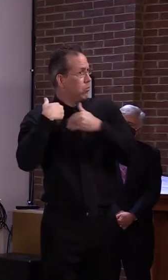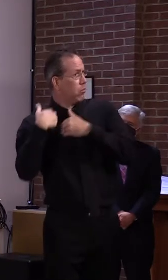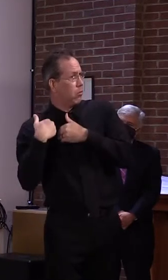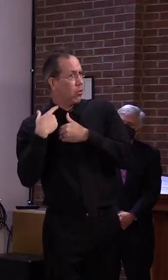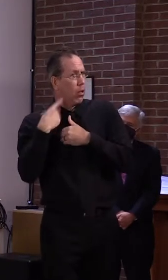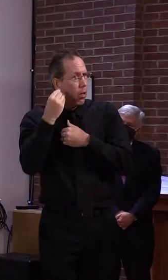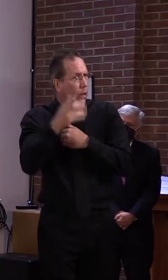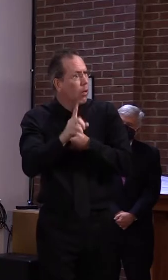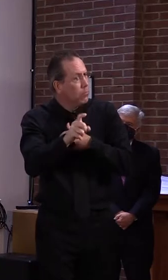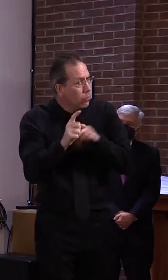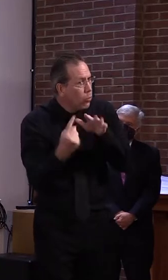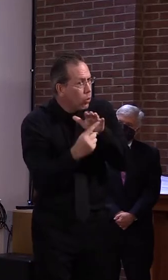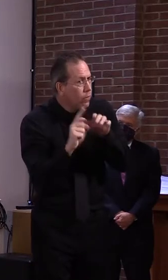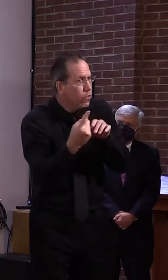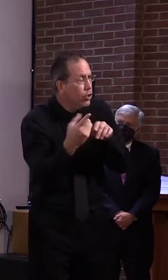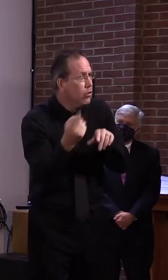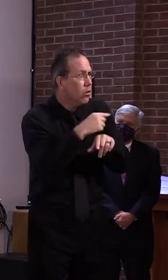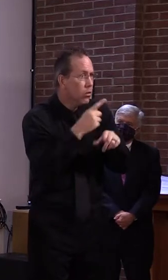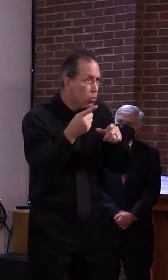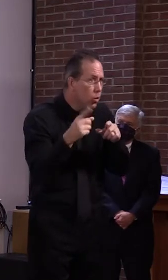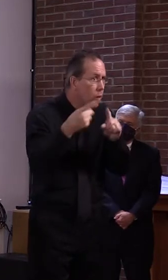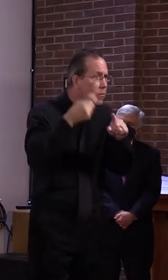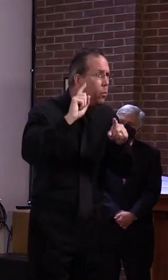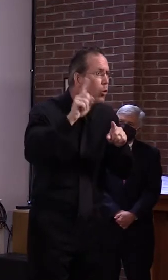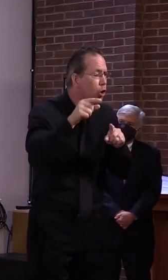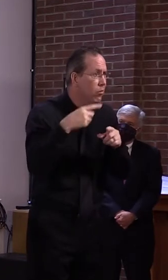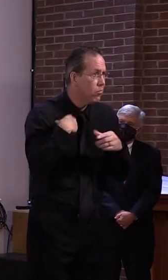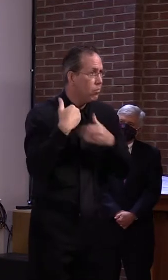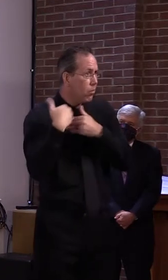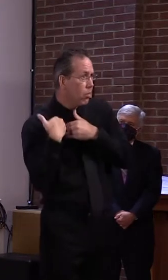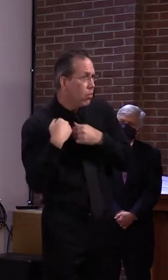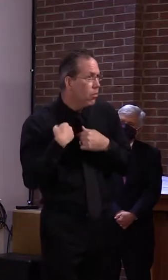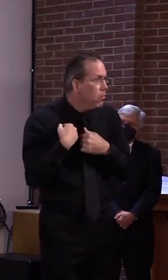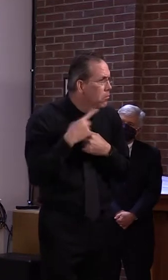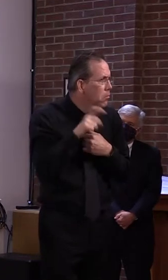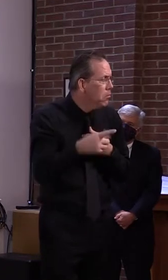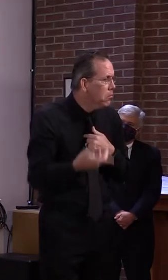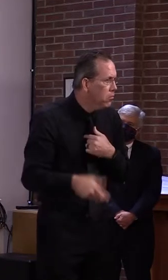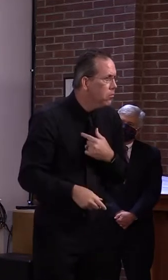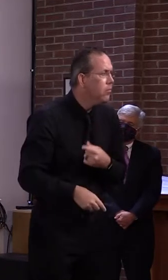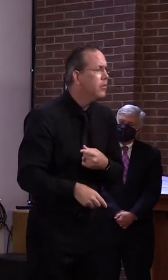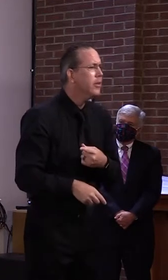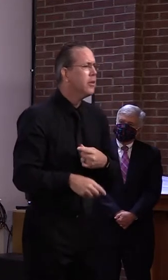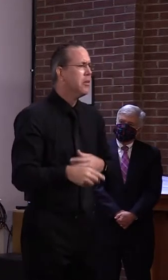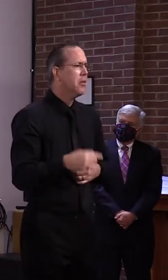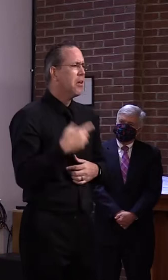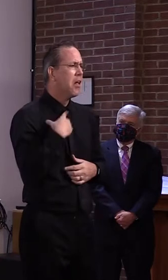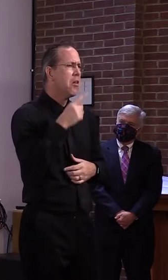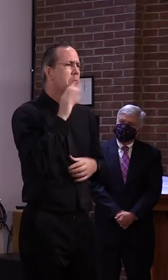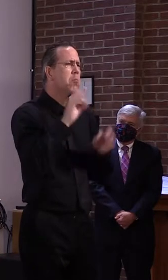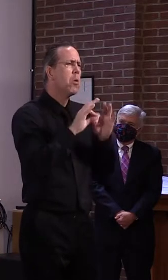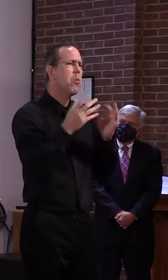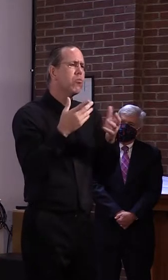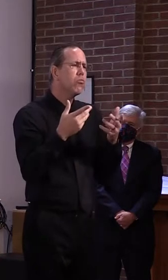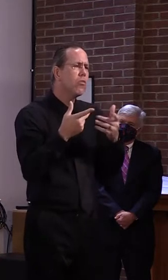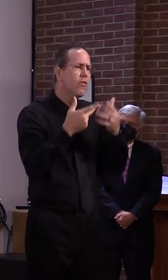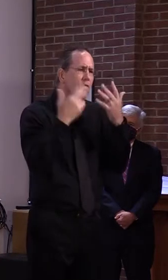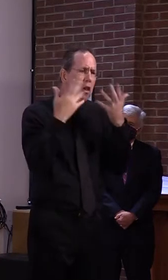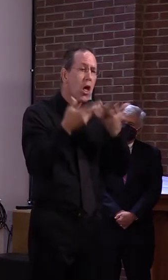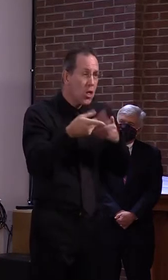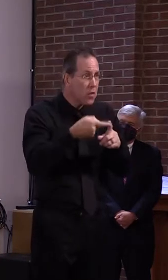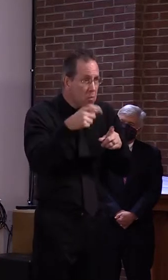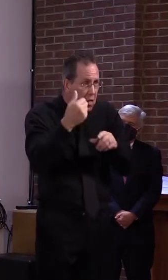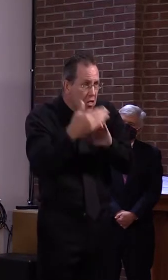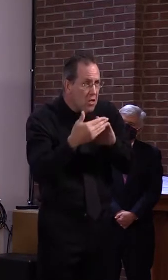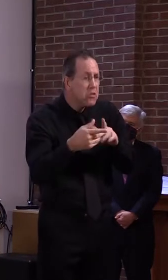with them, ask them where they're from, did they quarantine, make sure they're wearing their masks and keeping their distance from